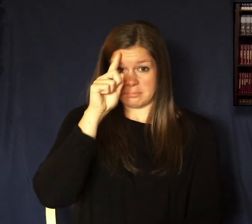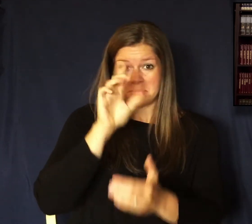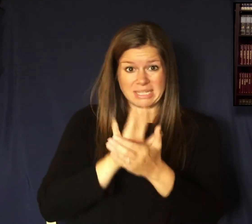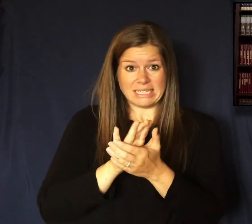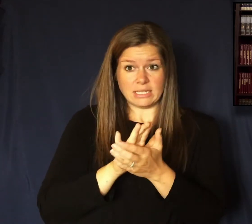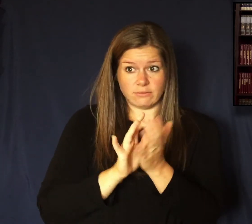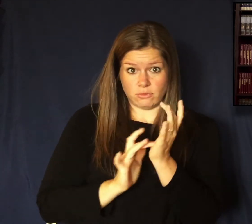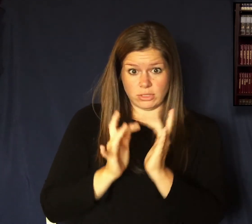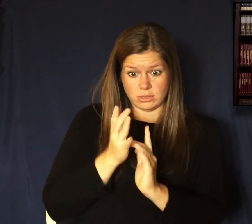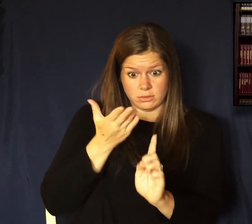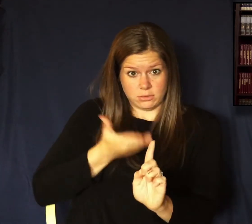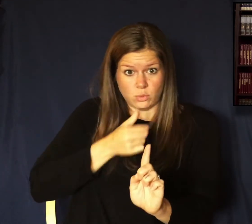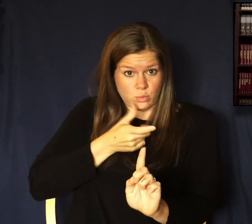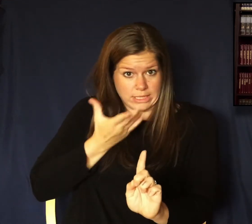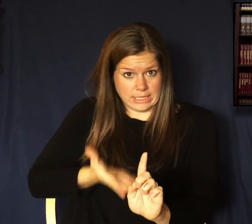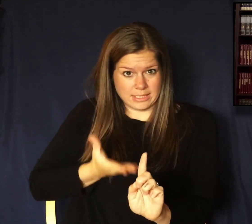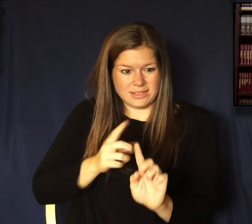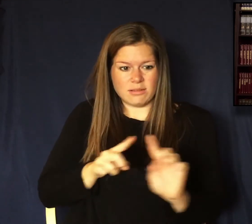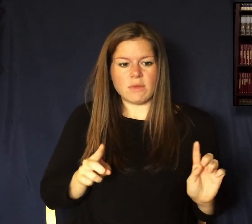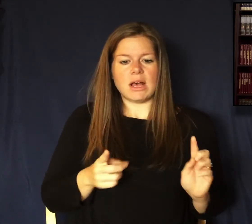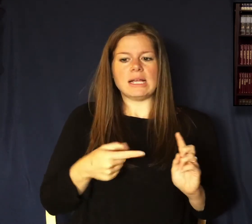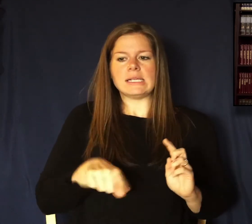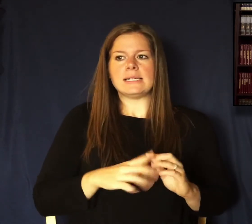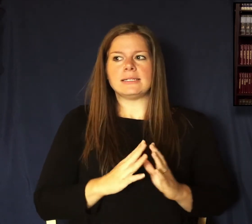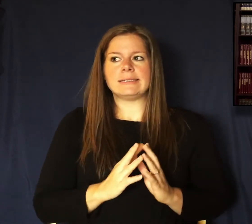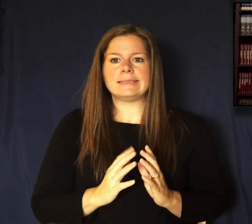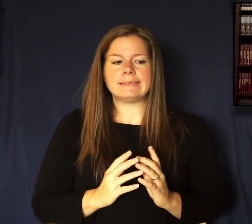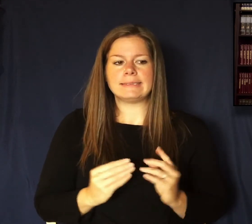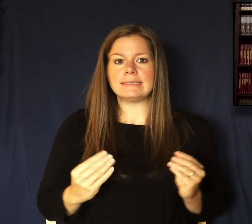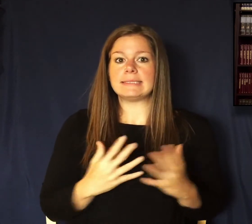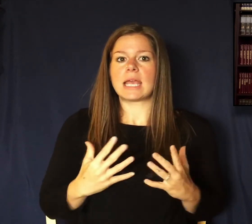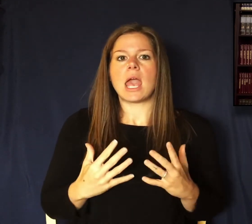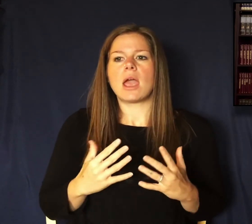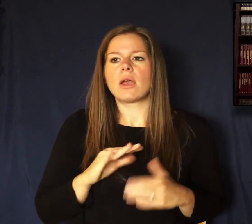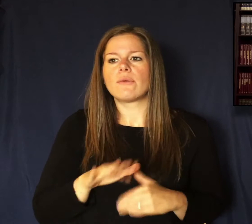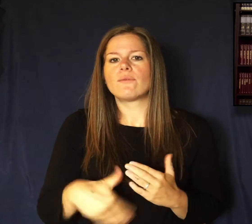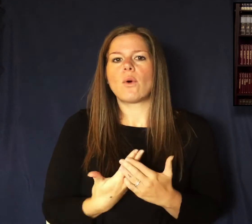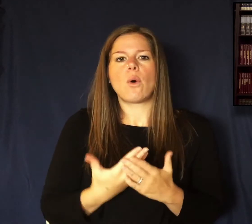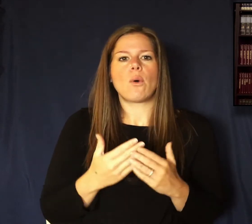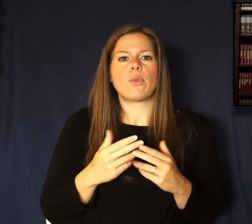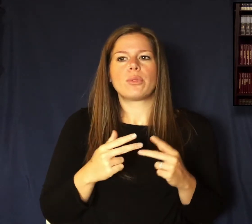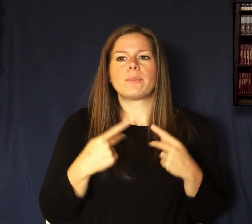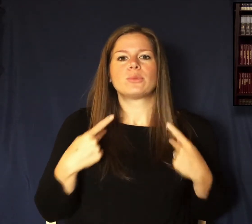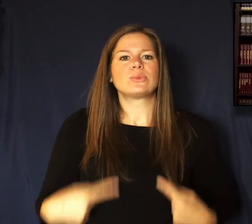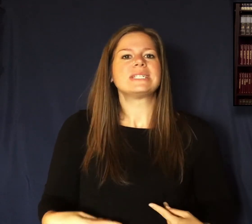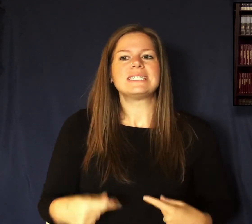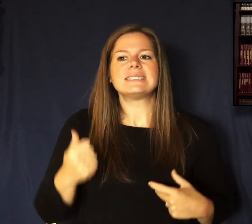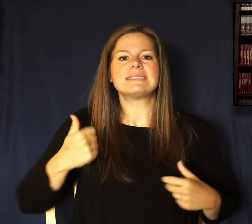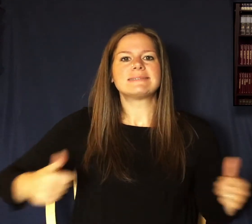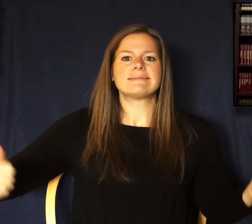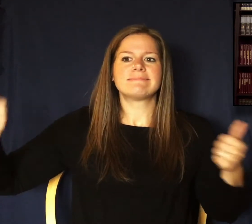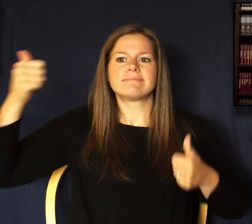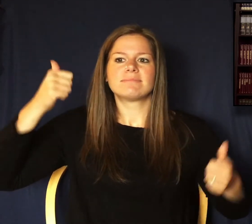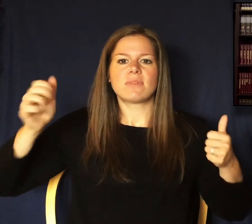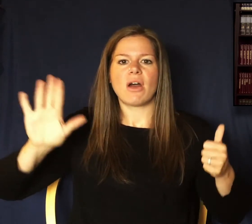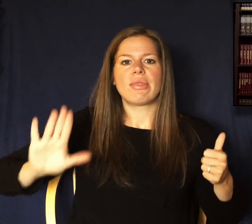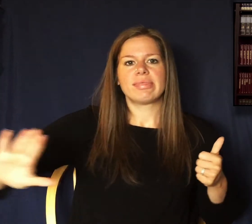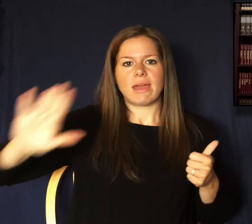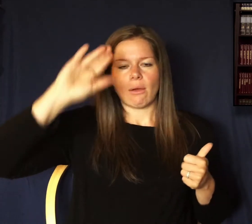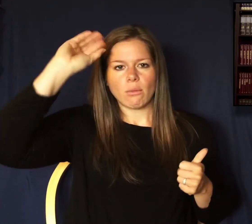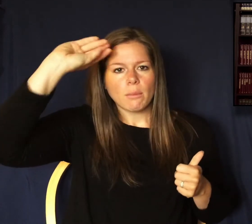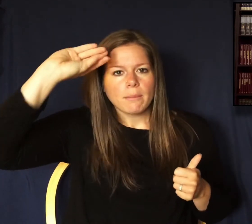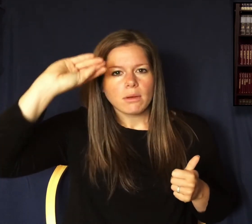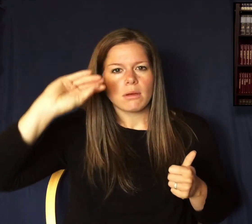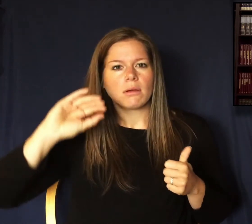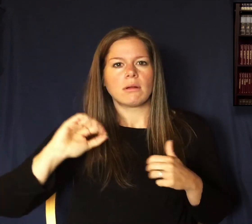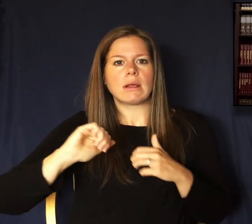man, and the approval of the synagogue and their fellow chief priests and high-ranking officials outranked their